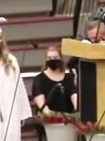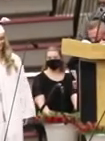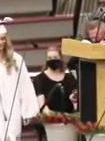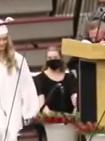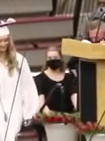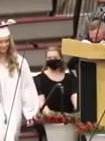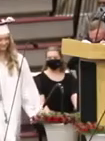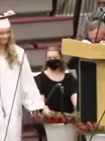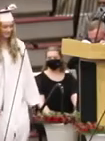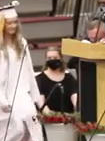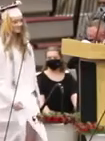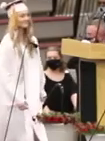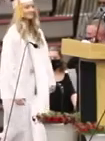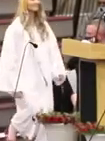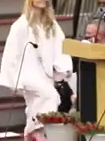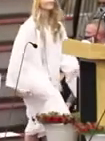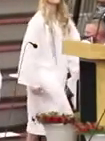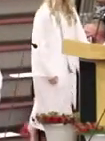Lexi Mae Michaud.